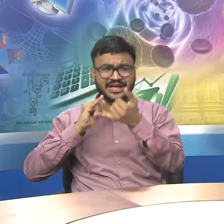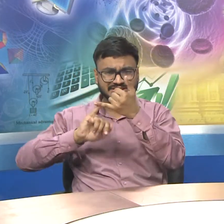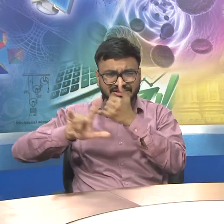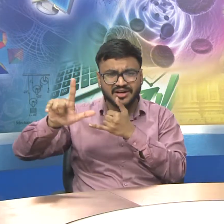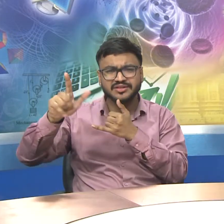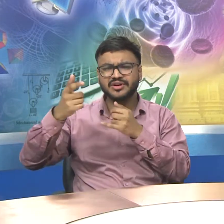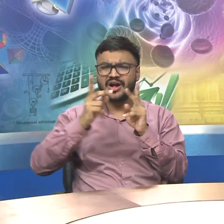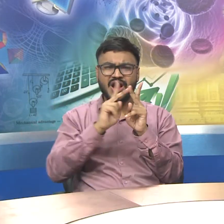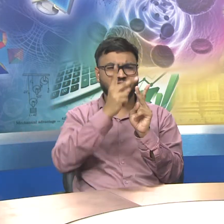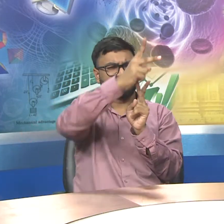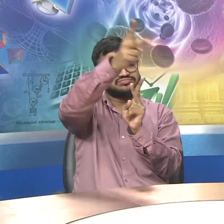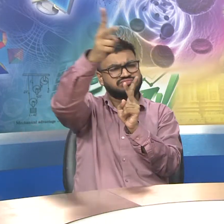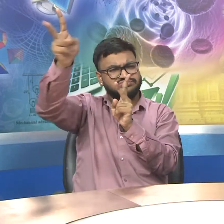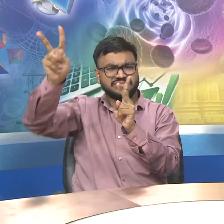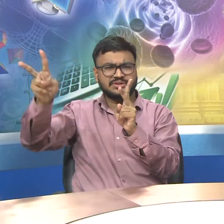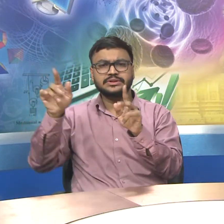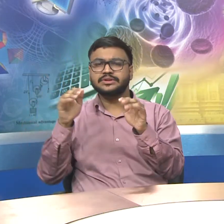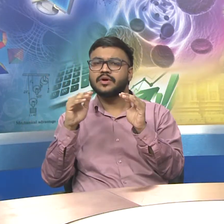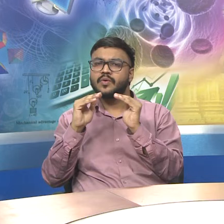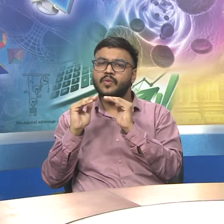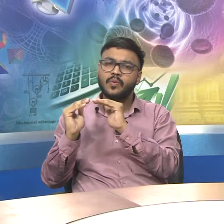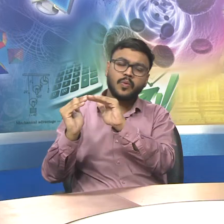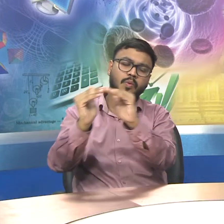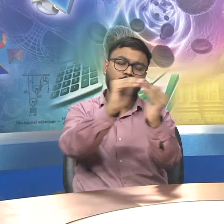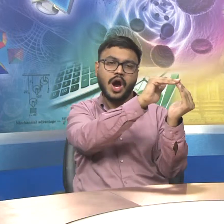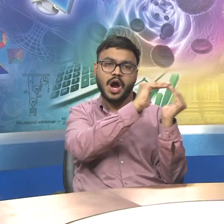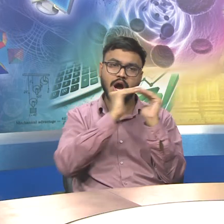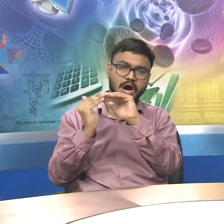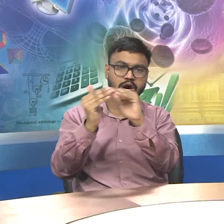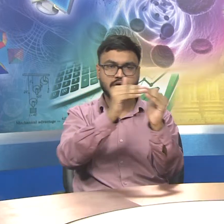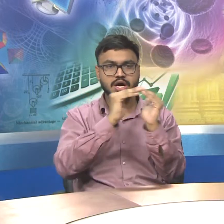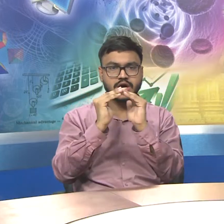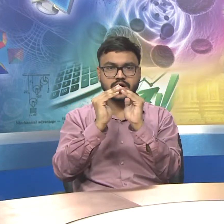than ISL or ASL is better than ISL.